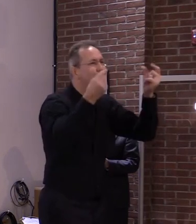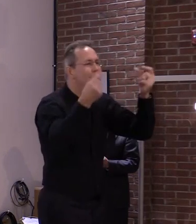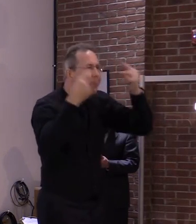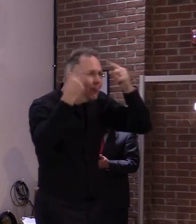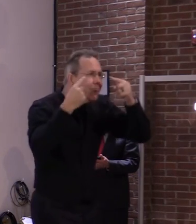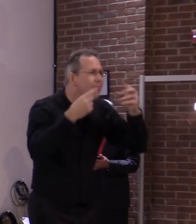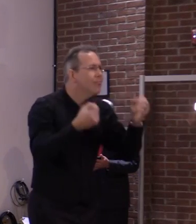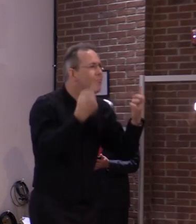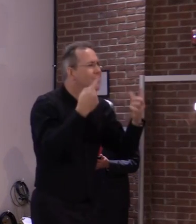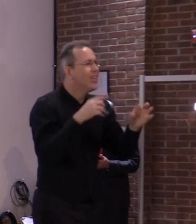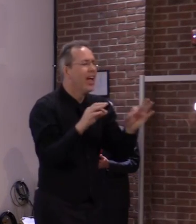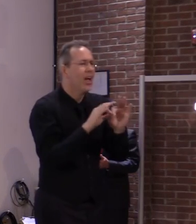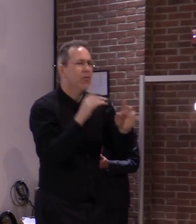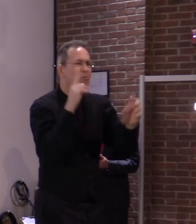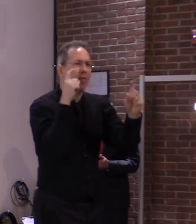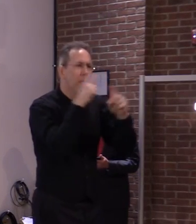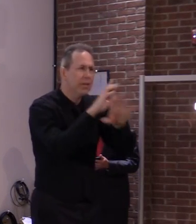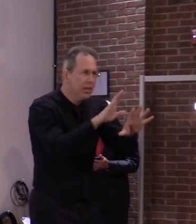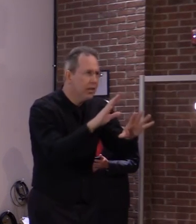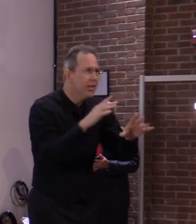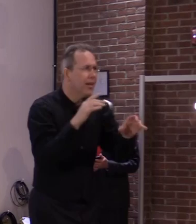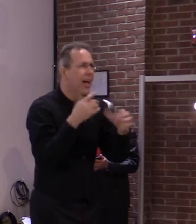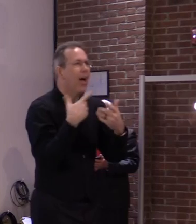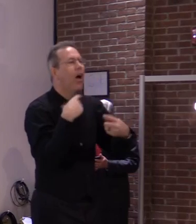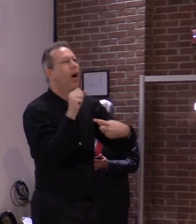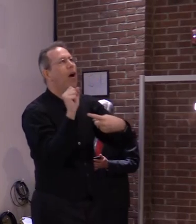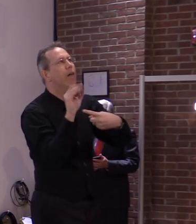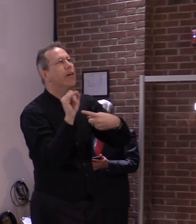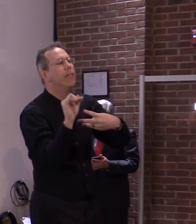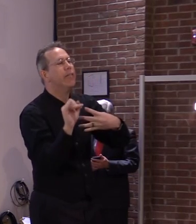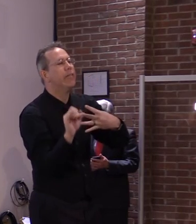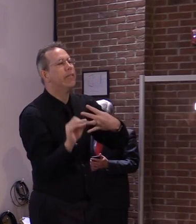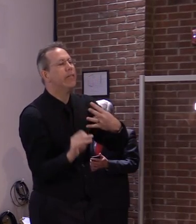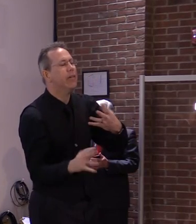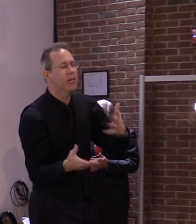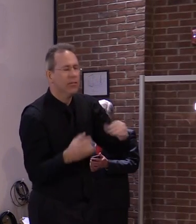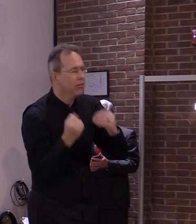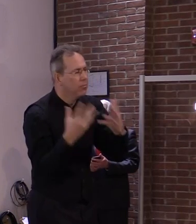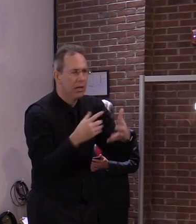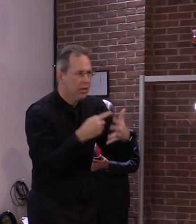but we're not ready to announce anything like that at this point in time. This is